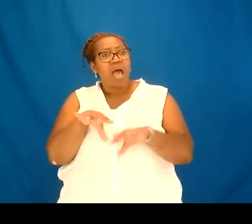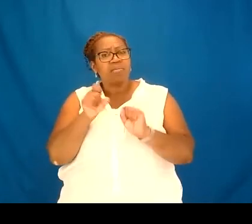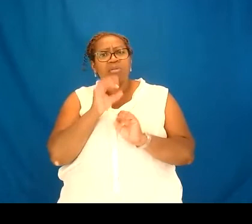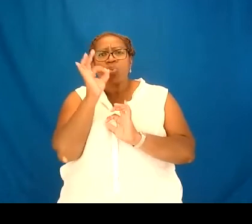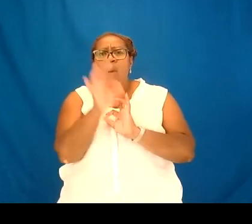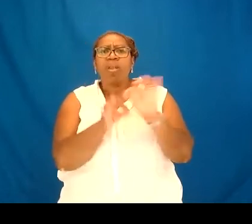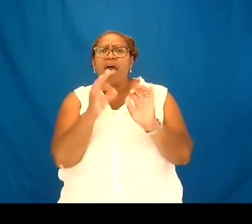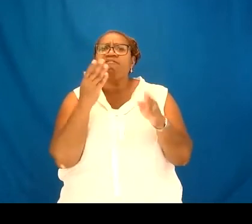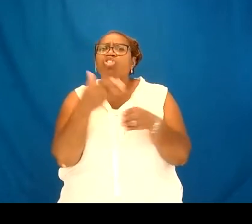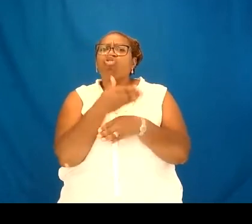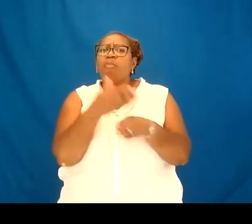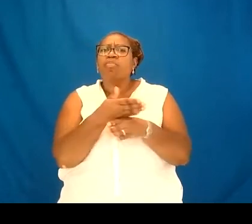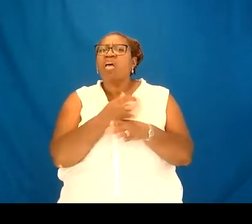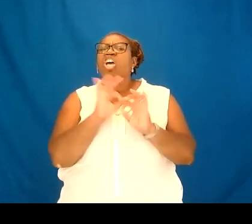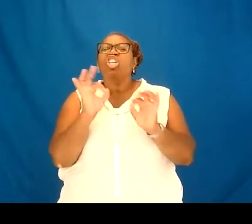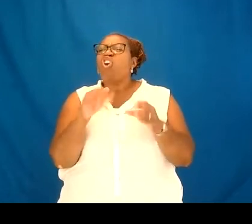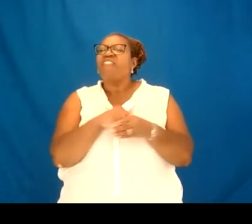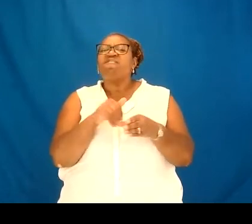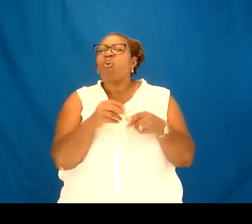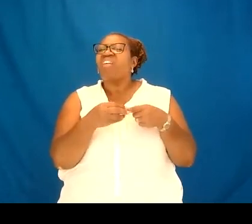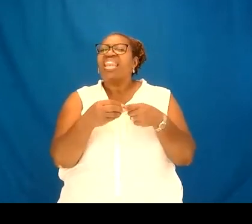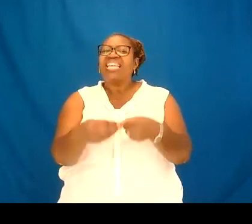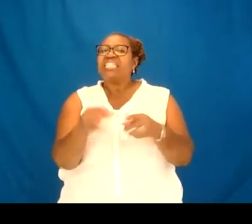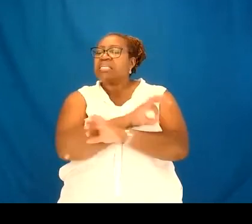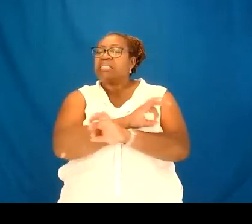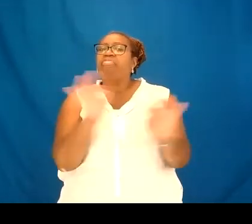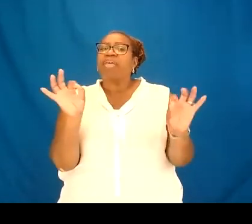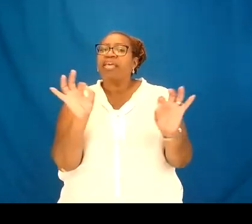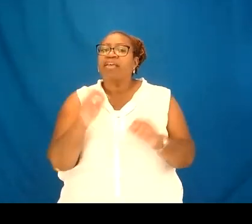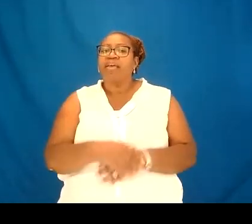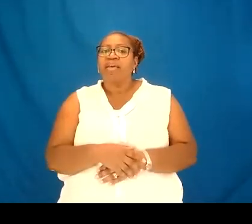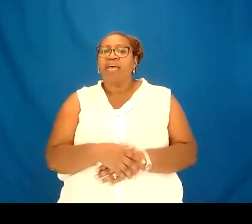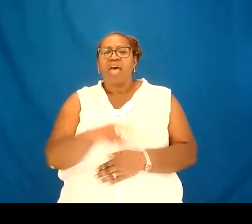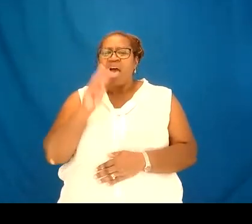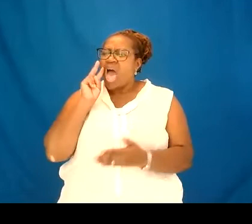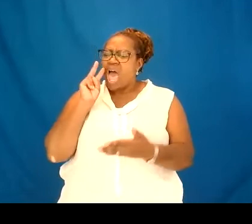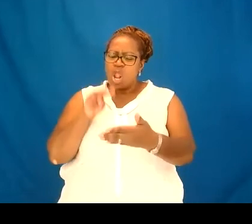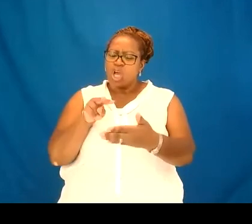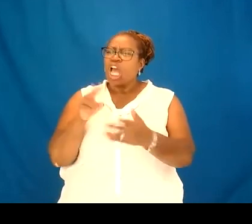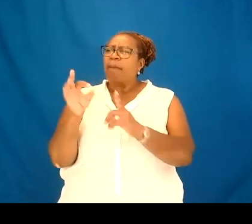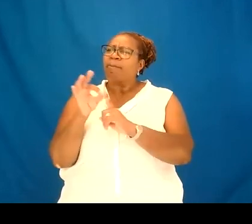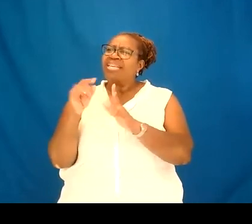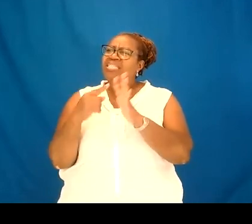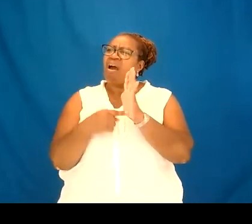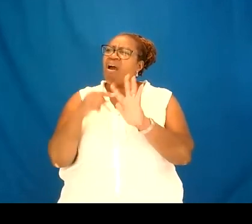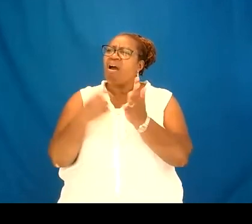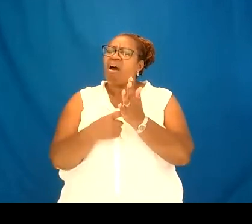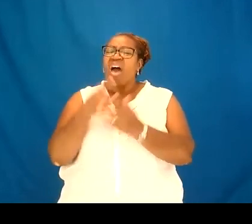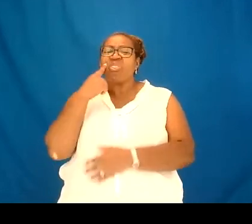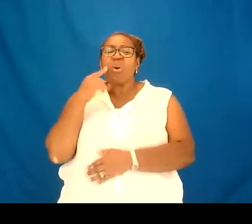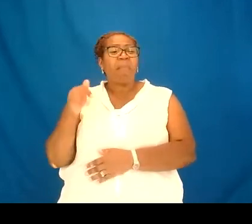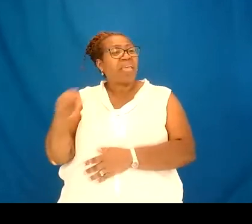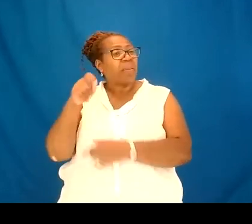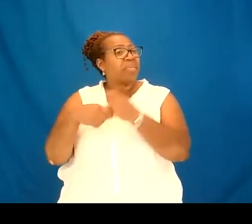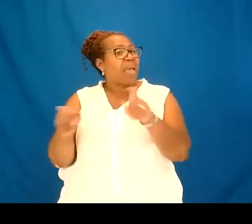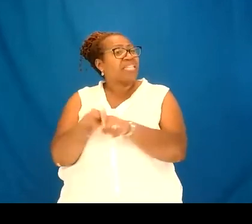didn't require leadership. And I look at Peter, and I wonder, perhaps Peter was hiding too, and now